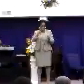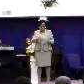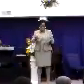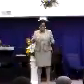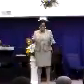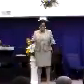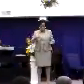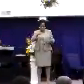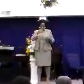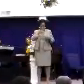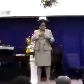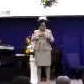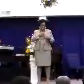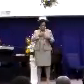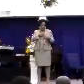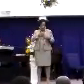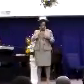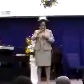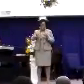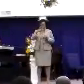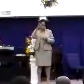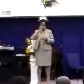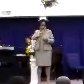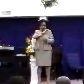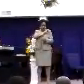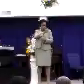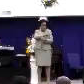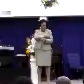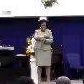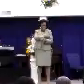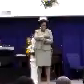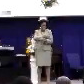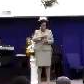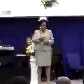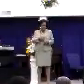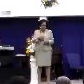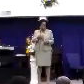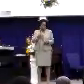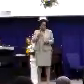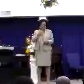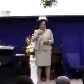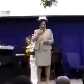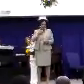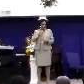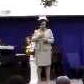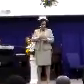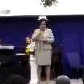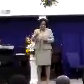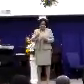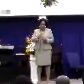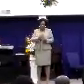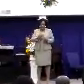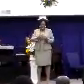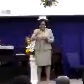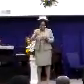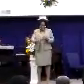just getting saved. Listen, it's one thing about being saved. You know, you convince somebody to get saved. After you get saved, then what?